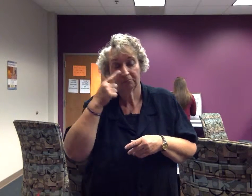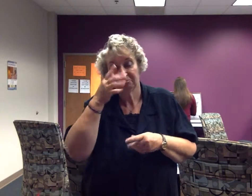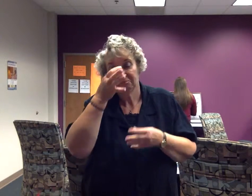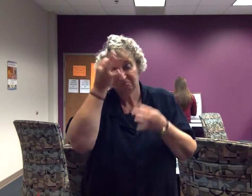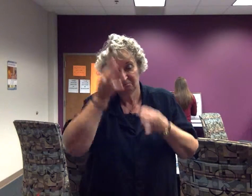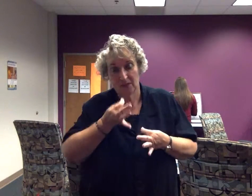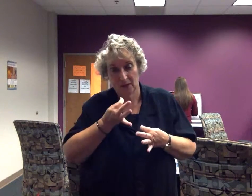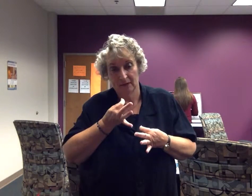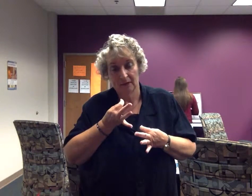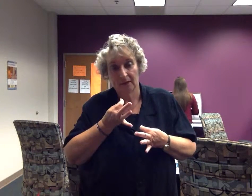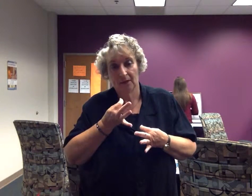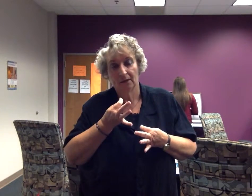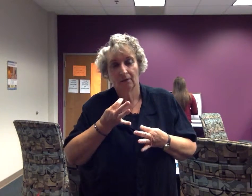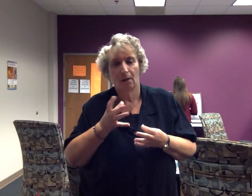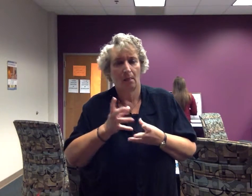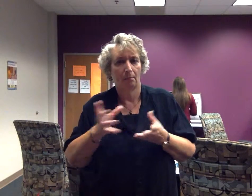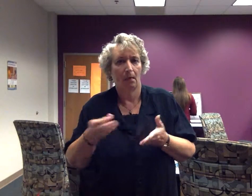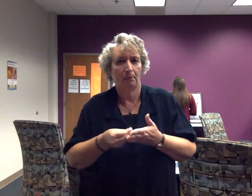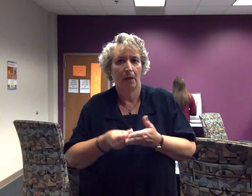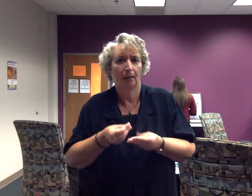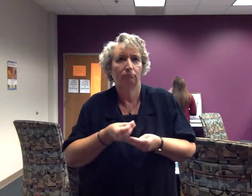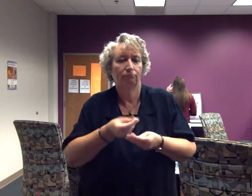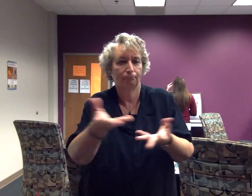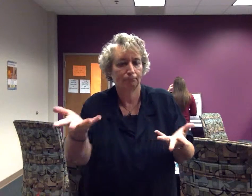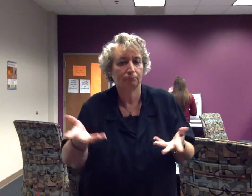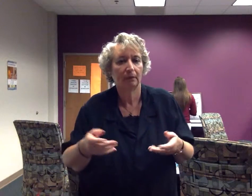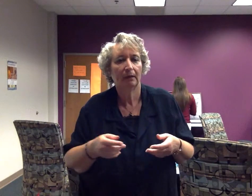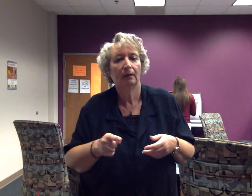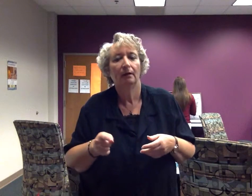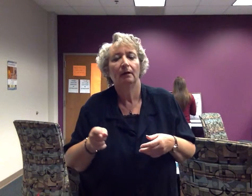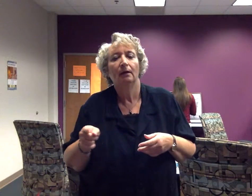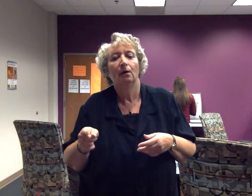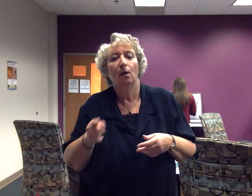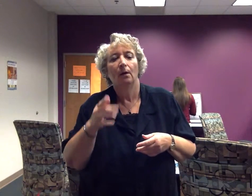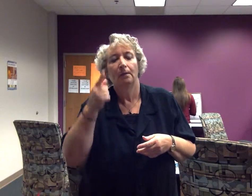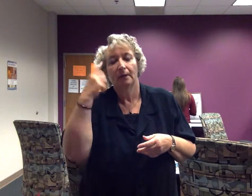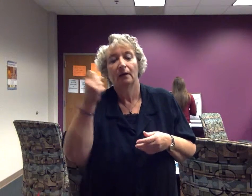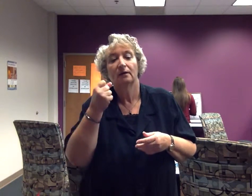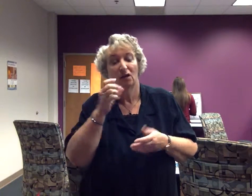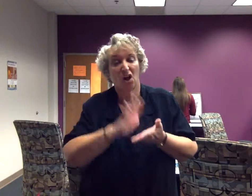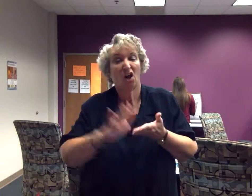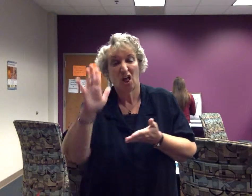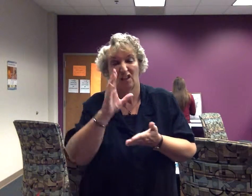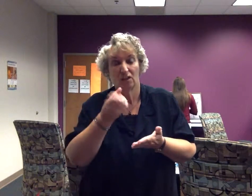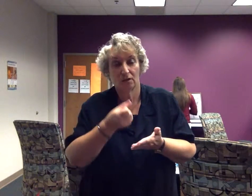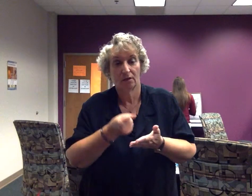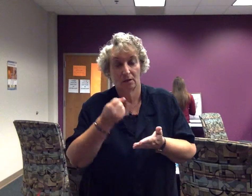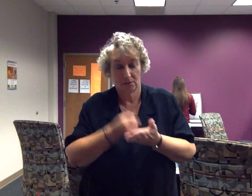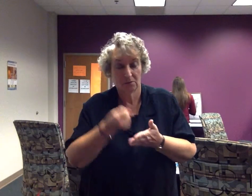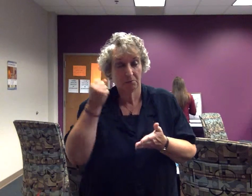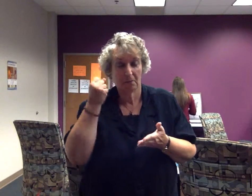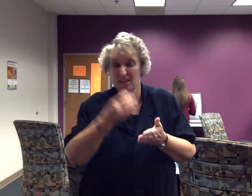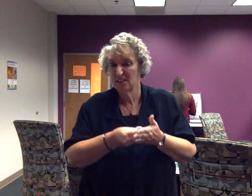college is expensive. So the government's going to give away a lot of money based on a belief, all right? So it's an economic decision, you follow